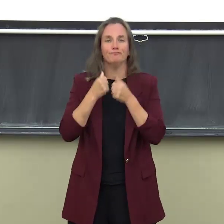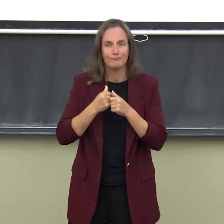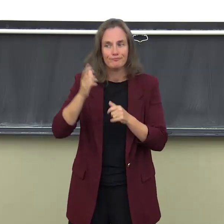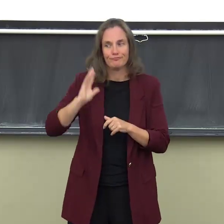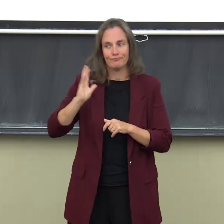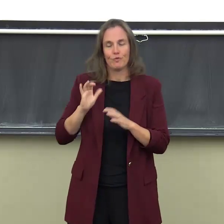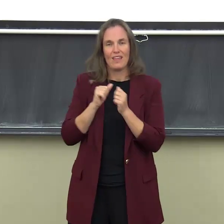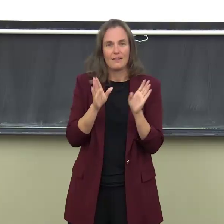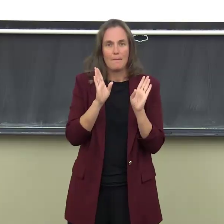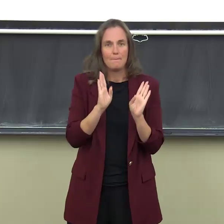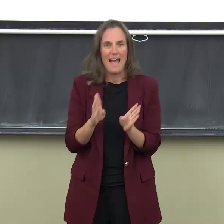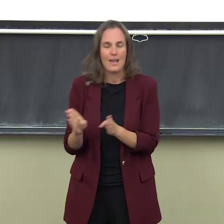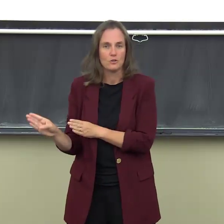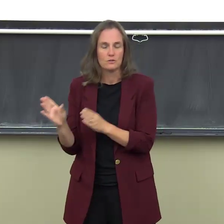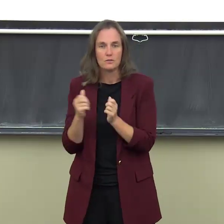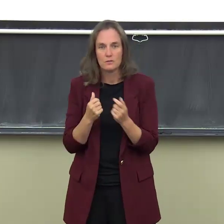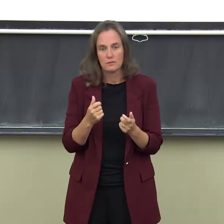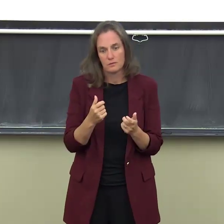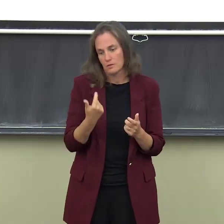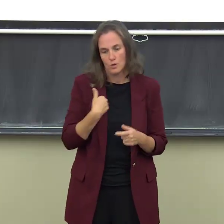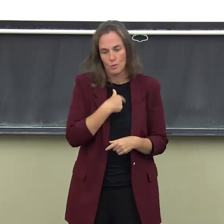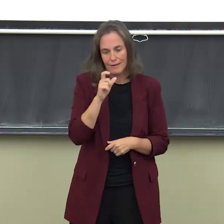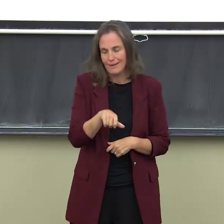know we need anti or counter patterns.